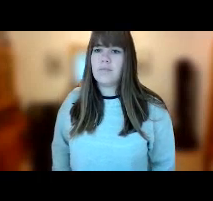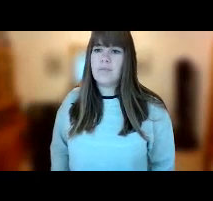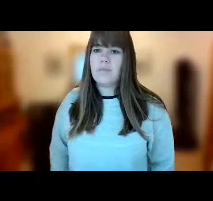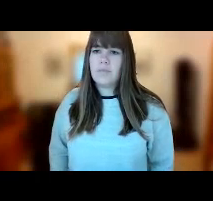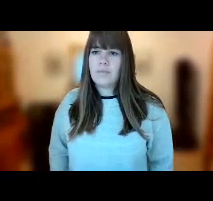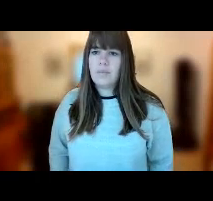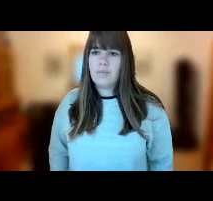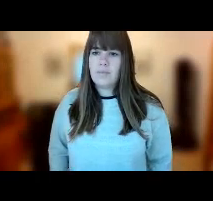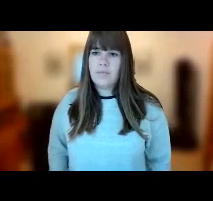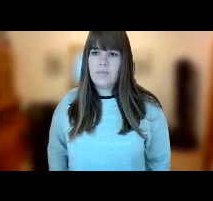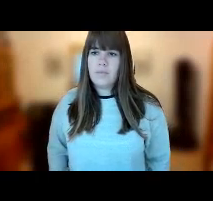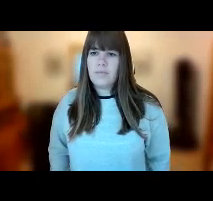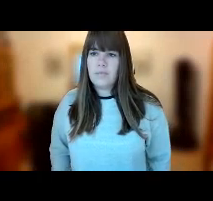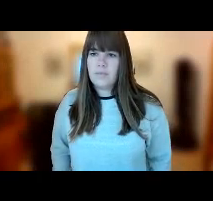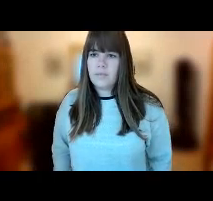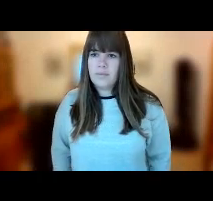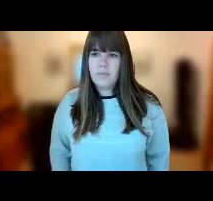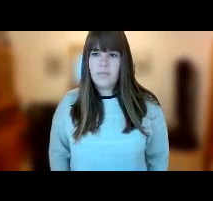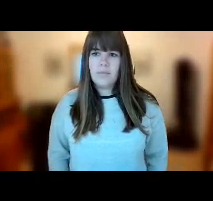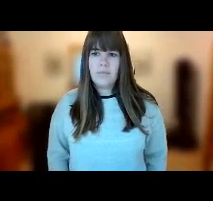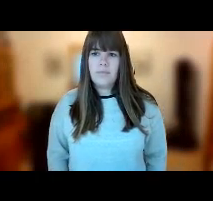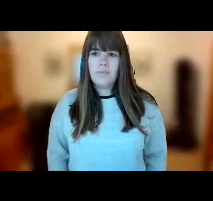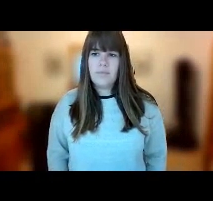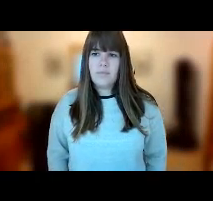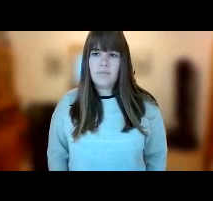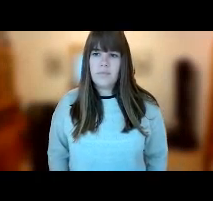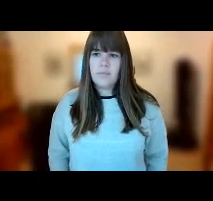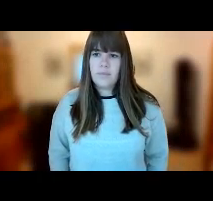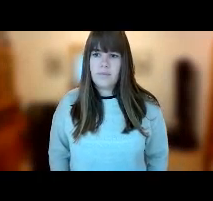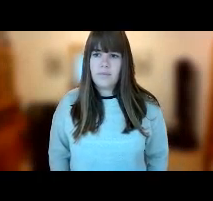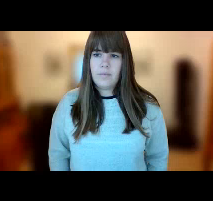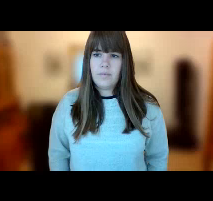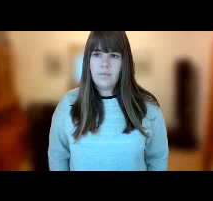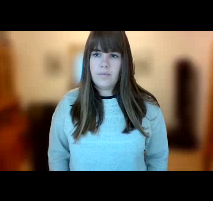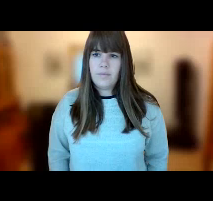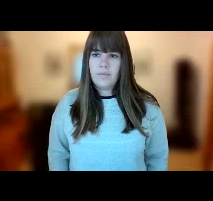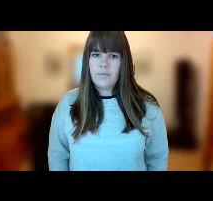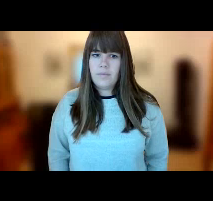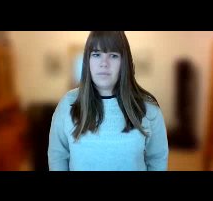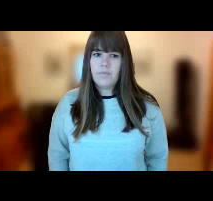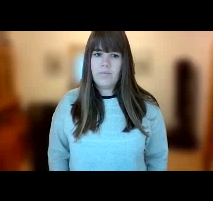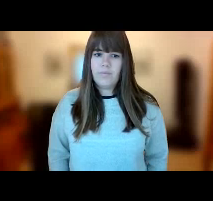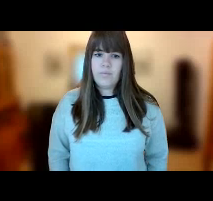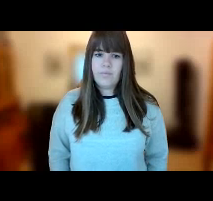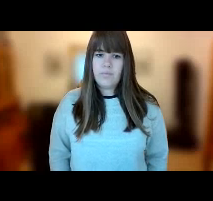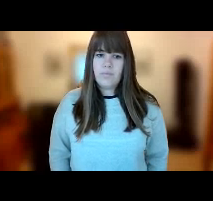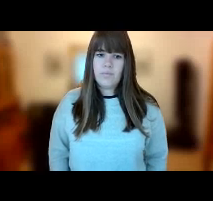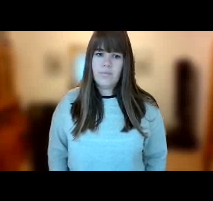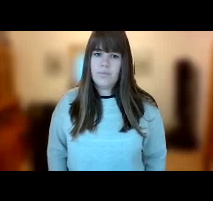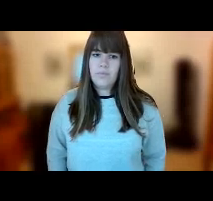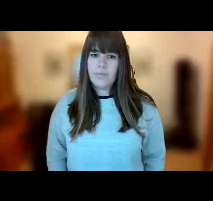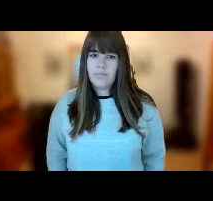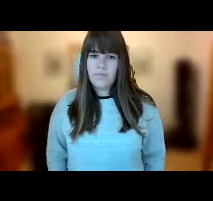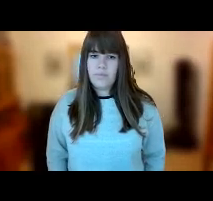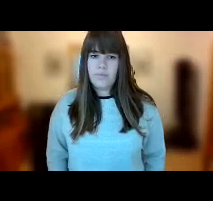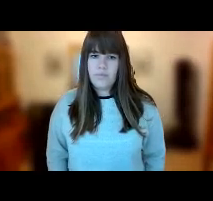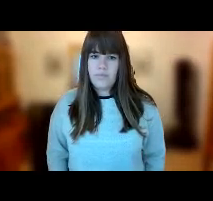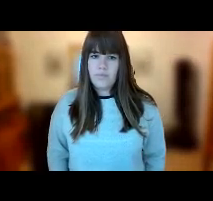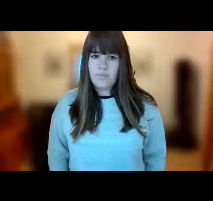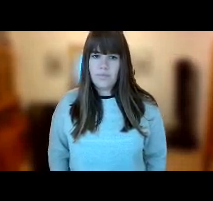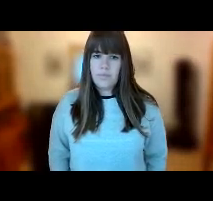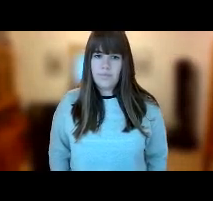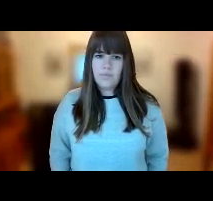also a Q&A as well. So I'll be monitoring that throughout. So please be curious and do ask some questions in the chat and we'll get them answered